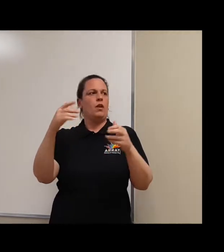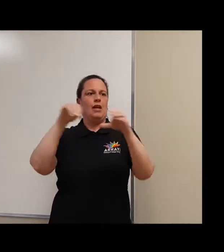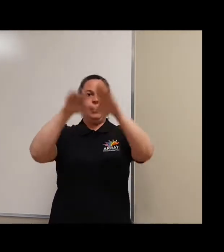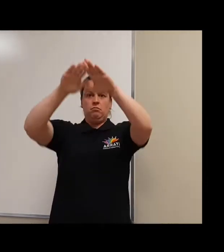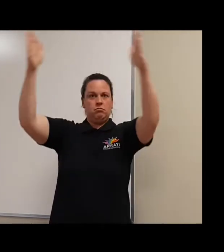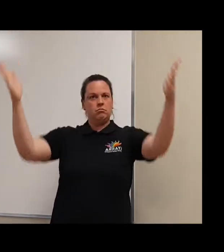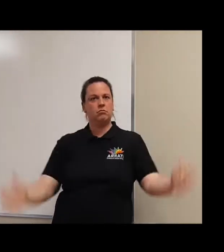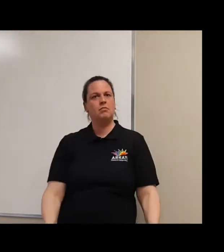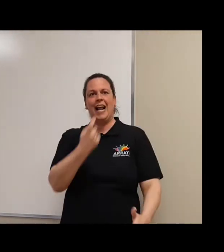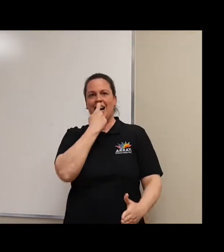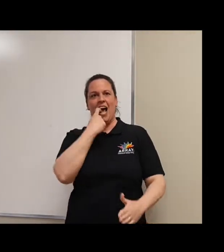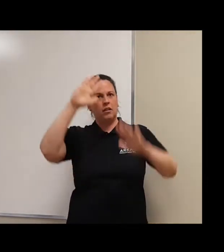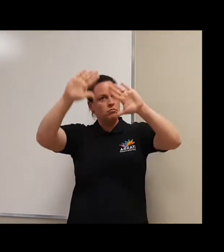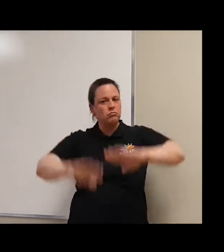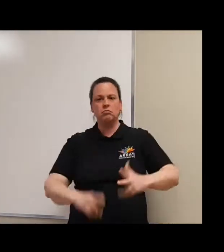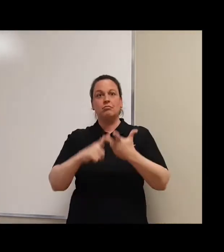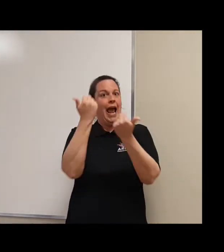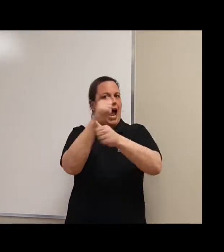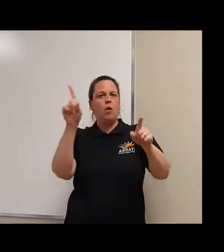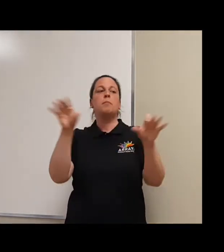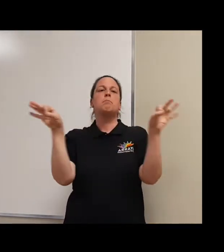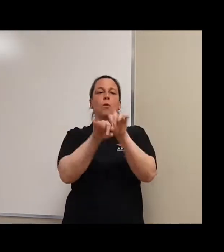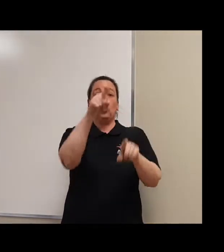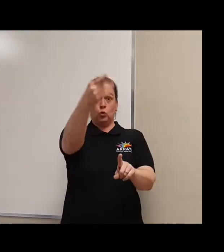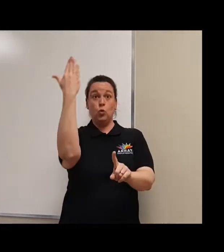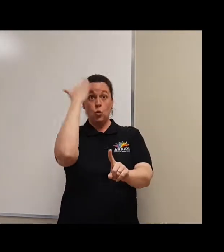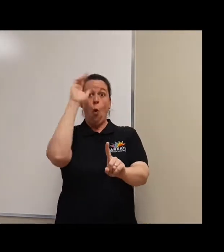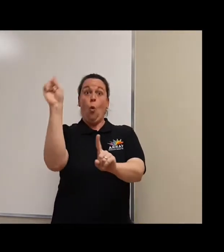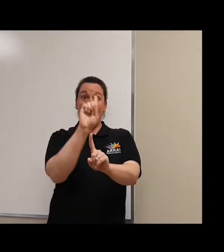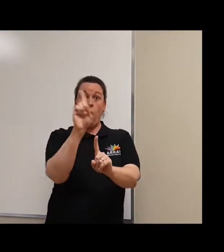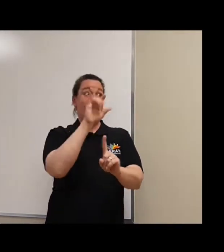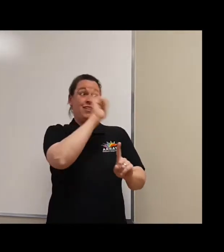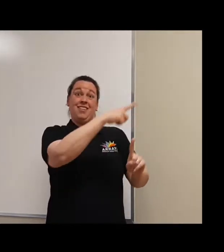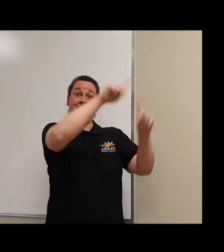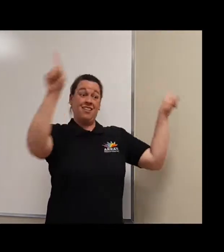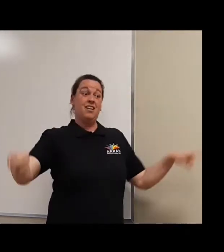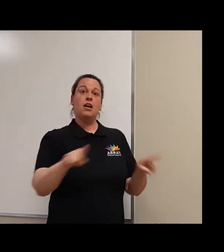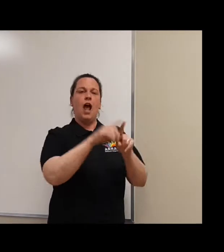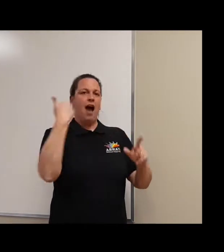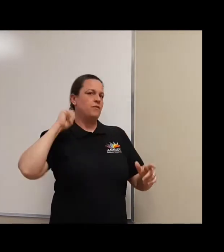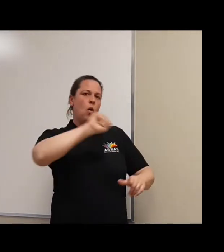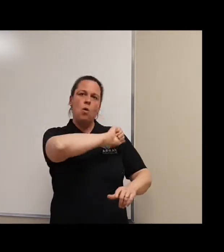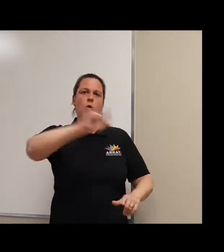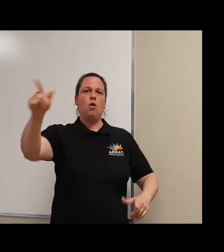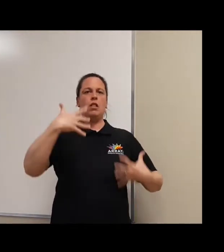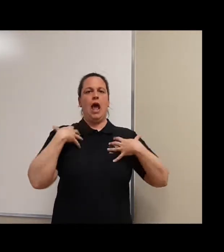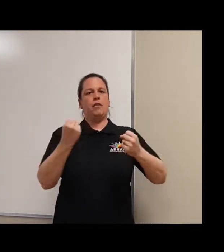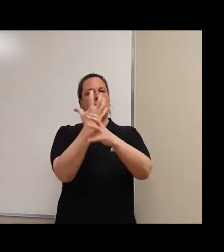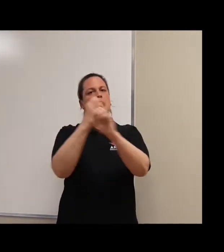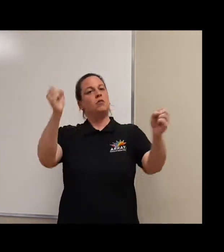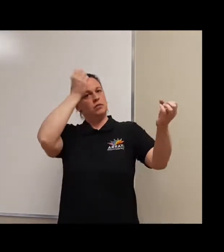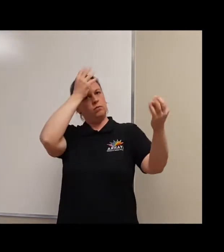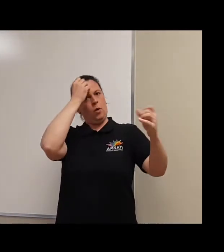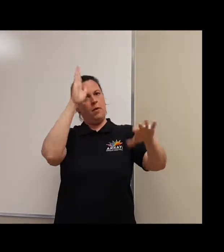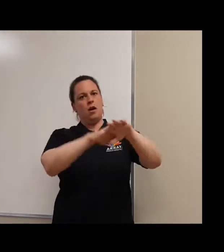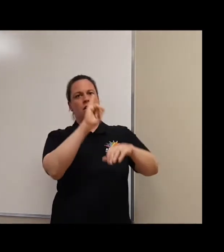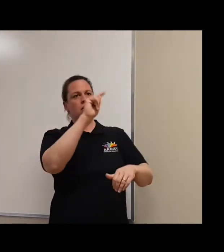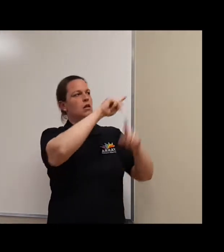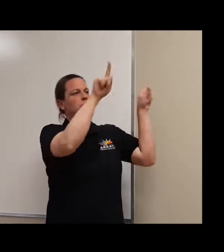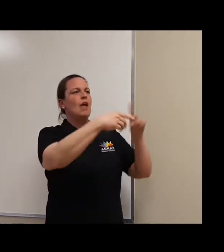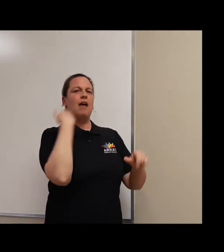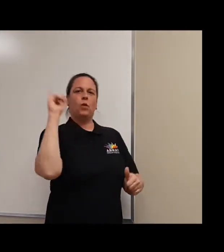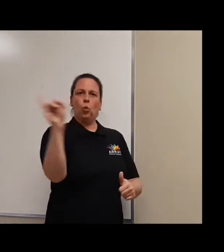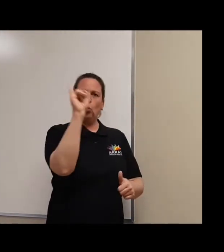workplace. Everyone must know where the Health and Safety Board is, as it has all of the important health and safety information for your workplace on it.